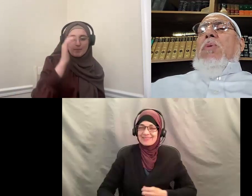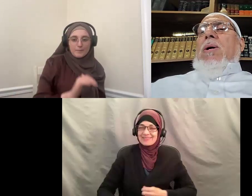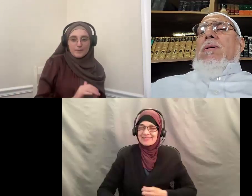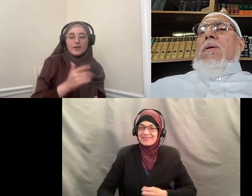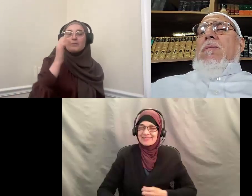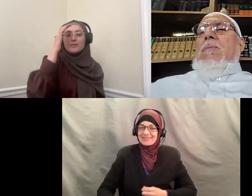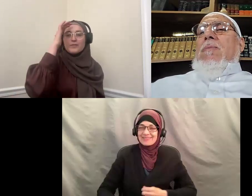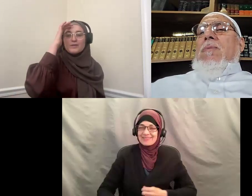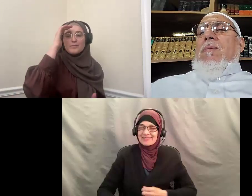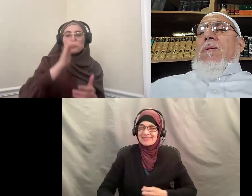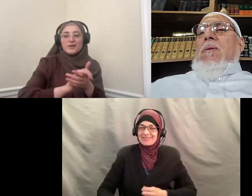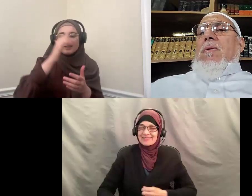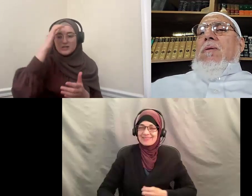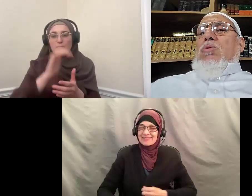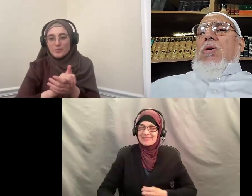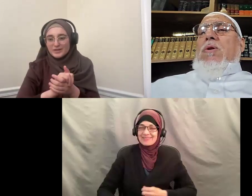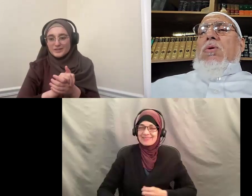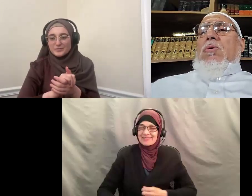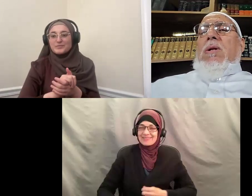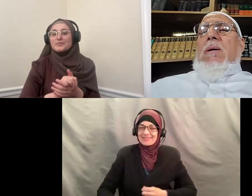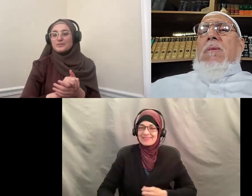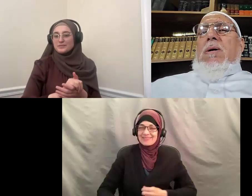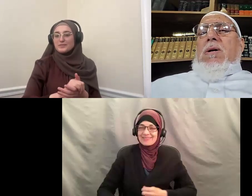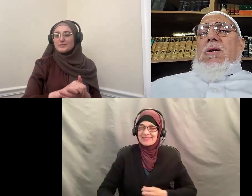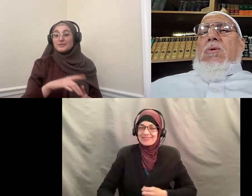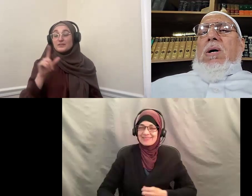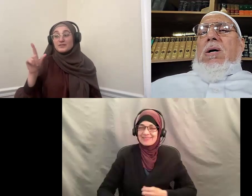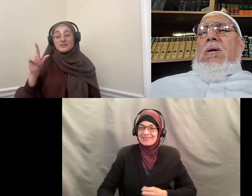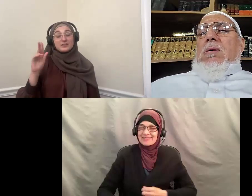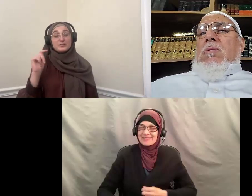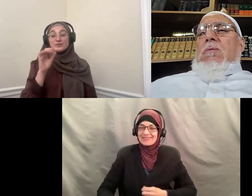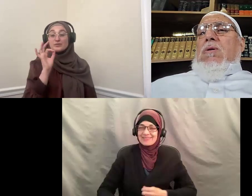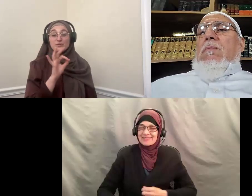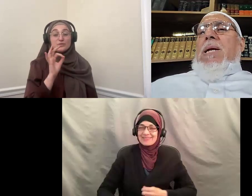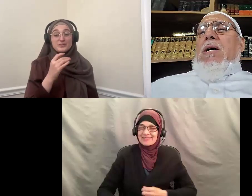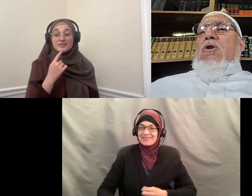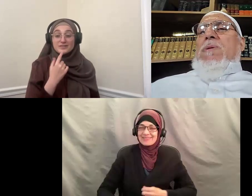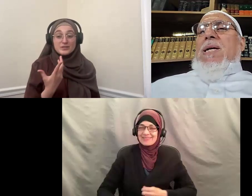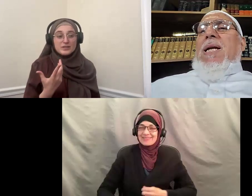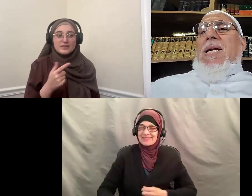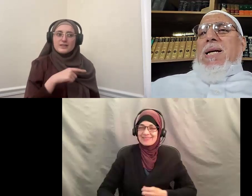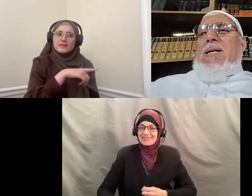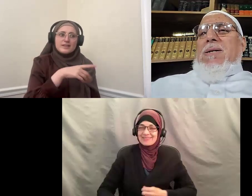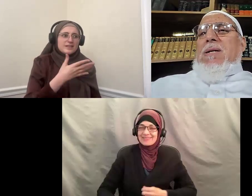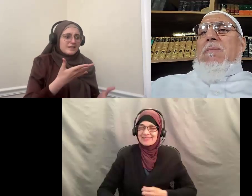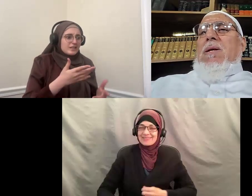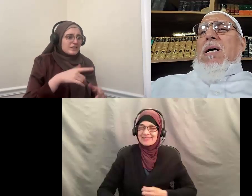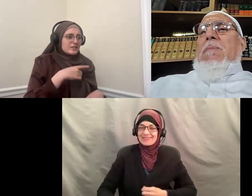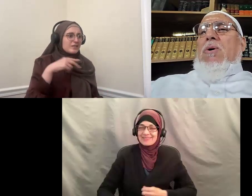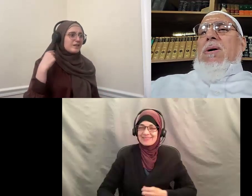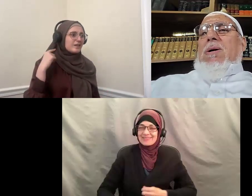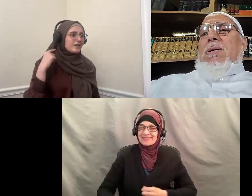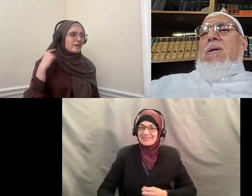until that point. Prophet Lut told them, you are committing obscenity,